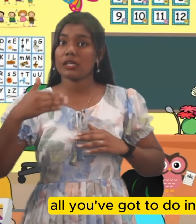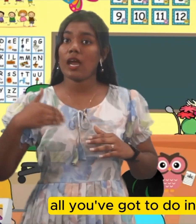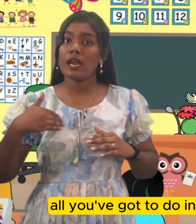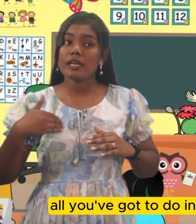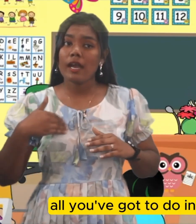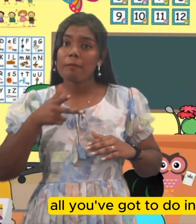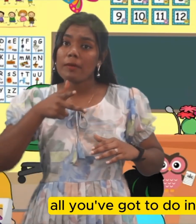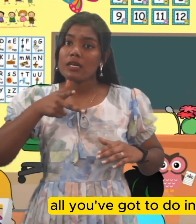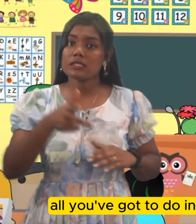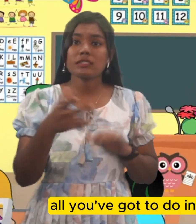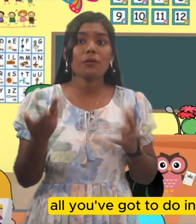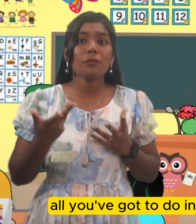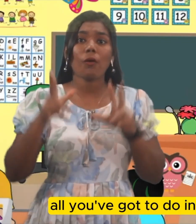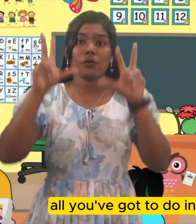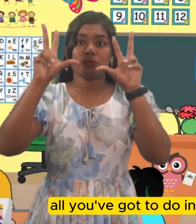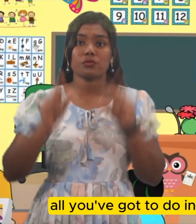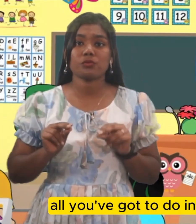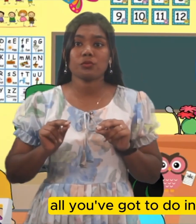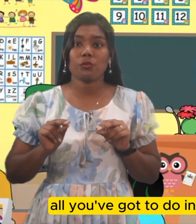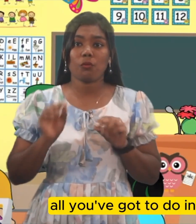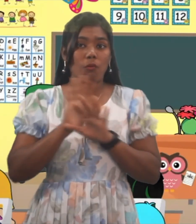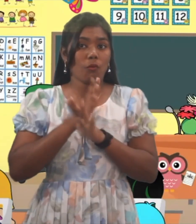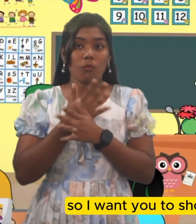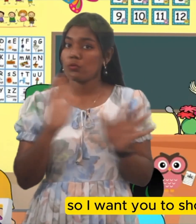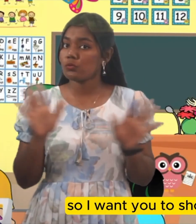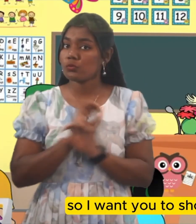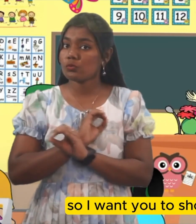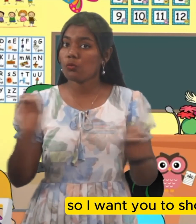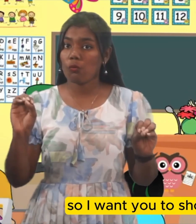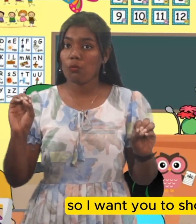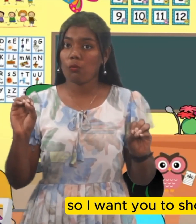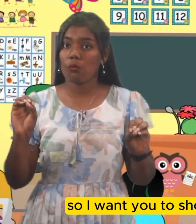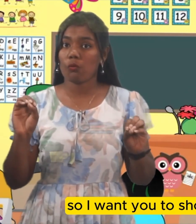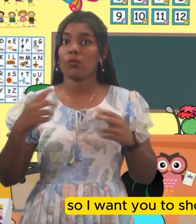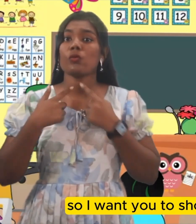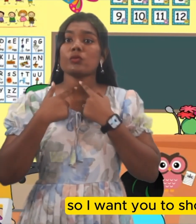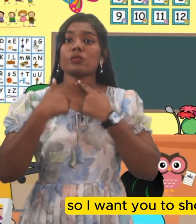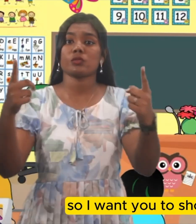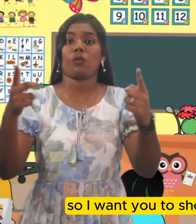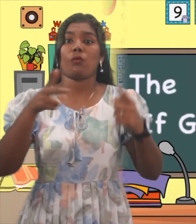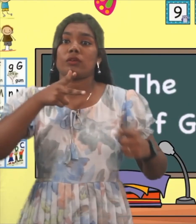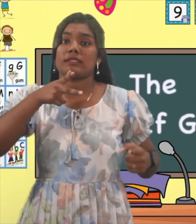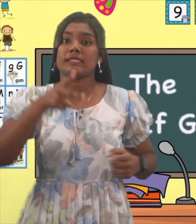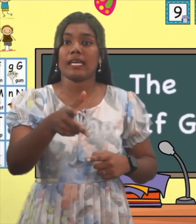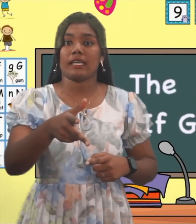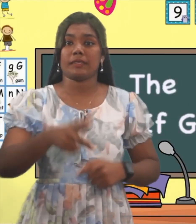All you've got to do in this game is shout no. So I want you to shout out nice and loud.